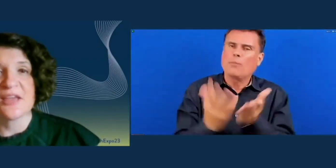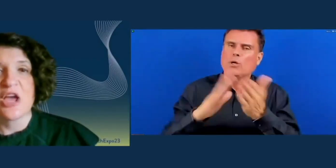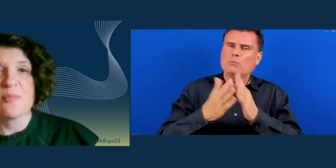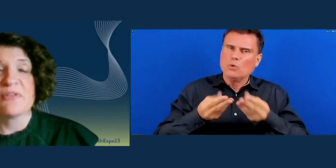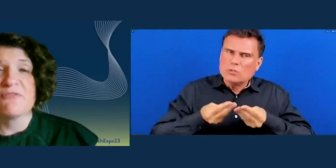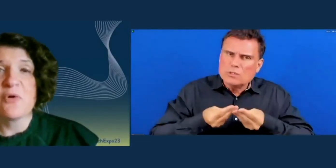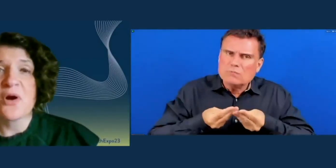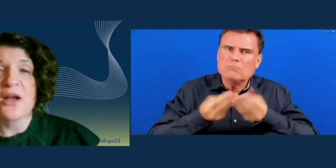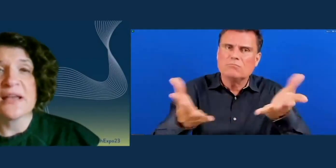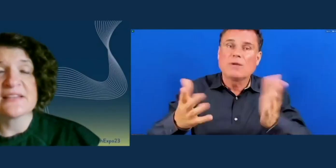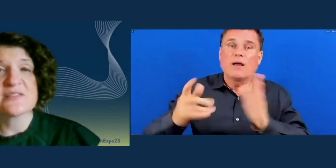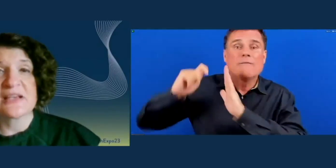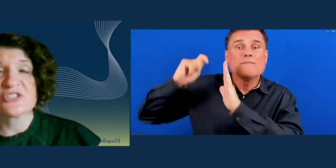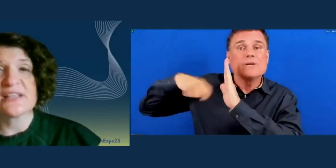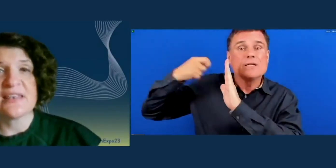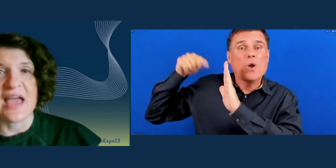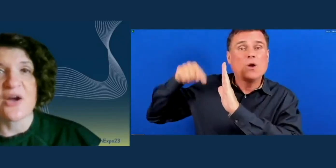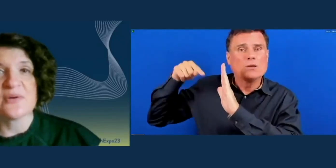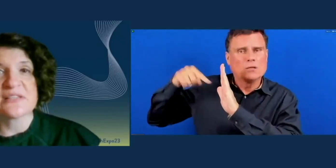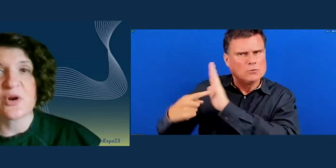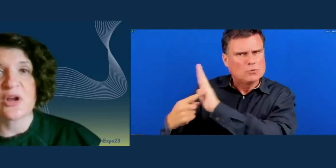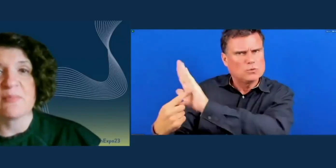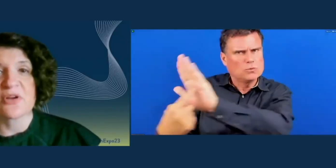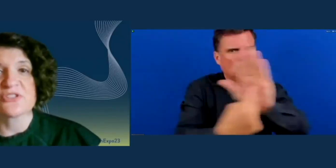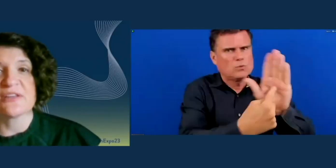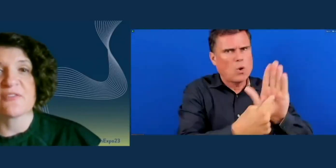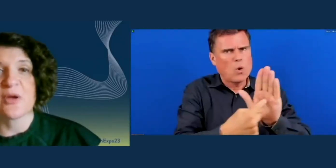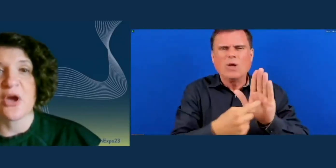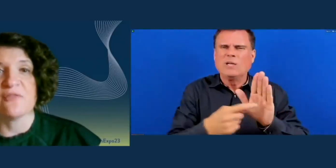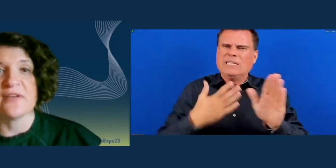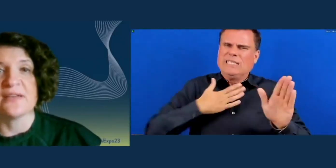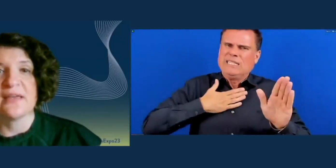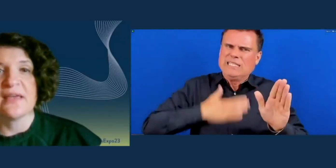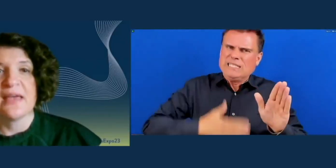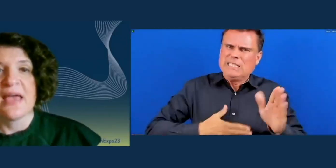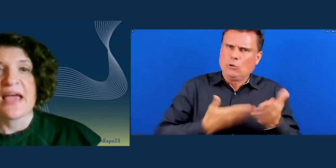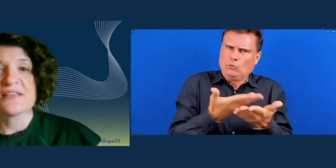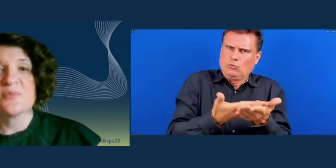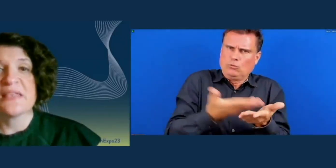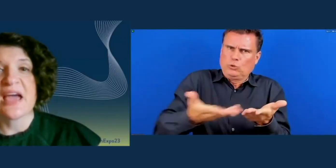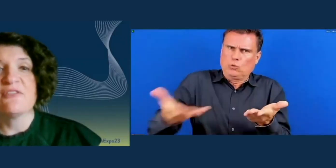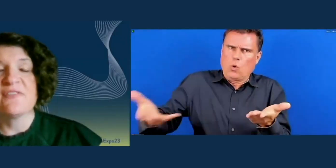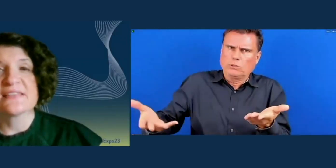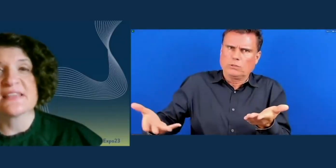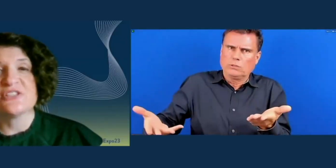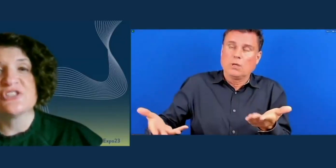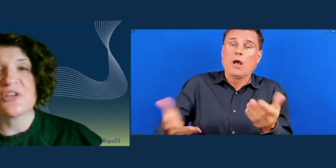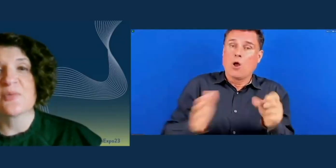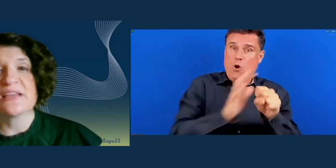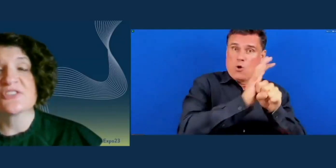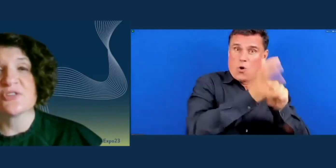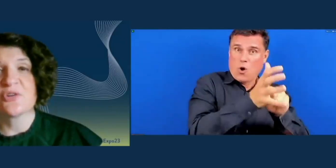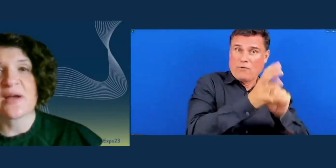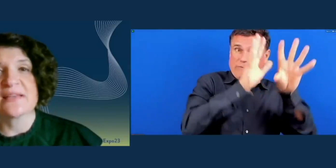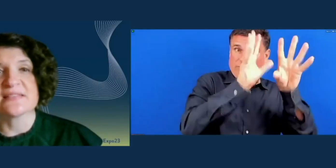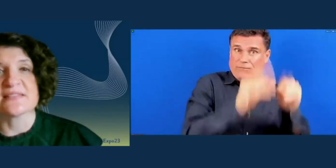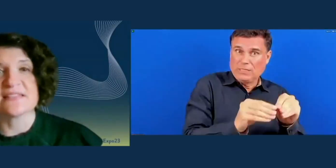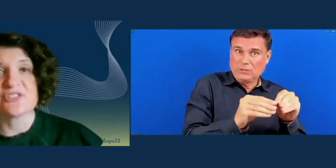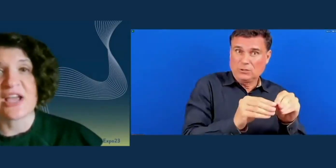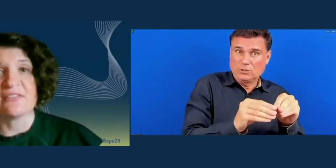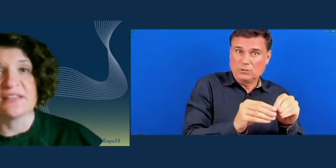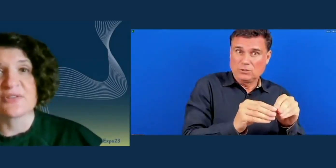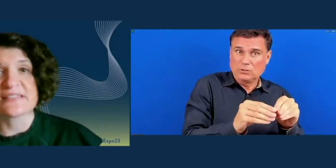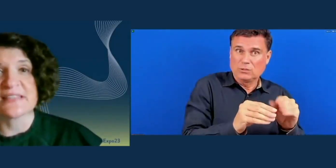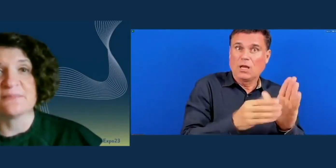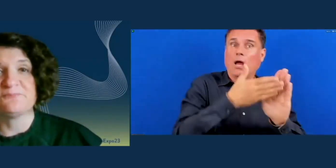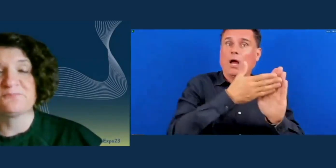great before and especially now as we're emerging from COVID, as we now face a generational crisis in